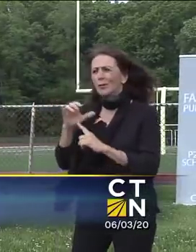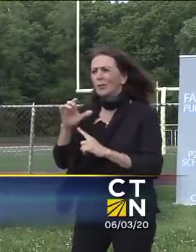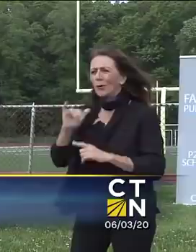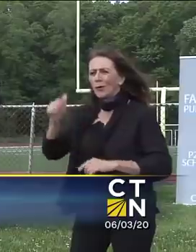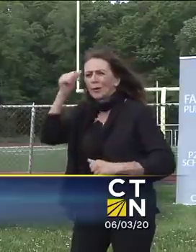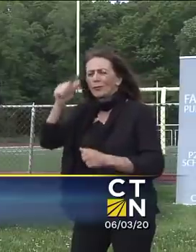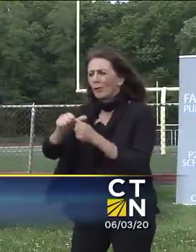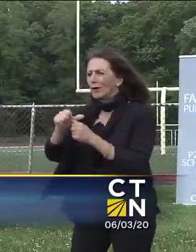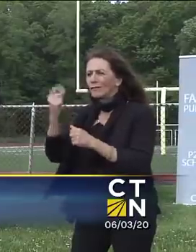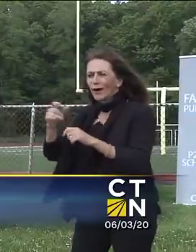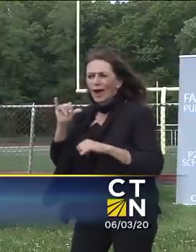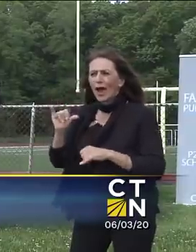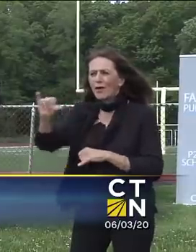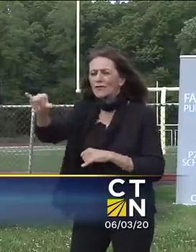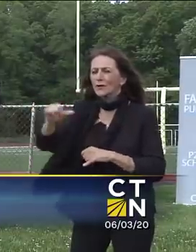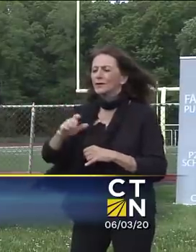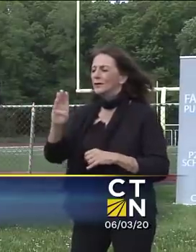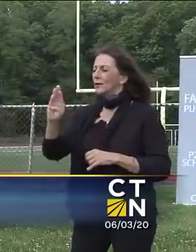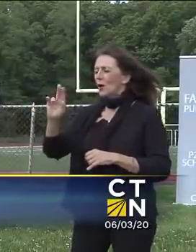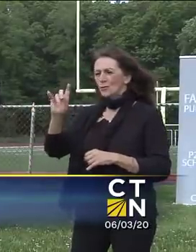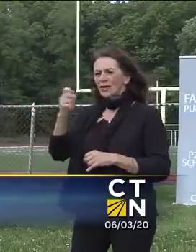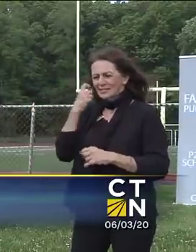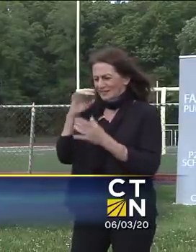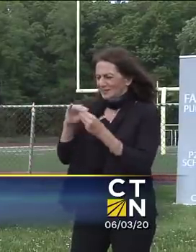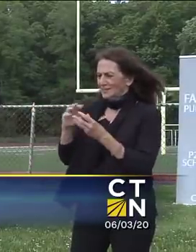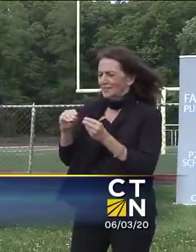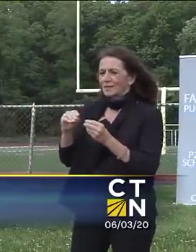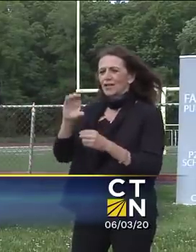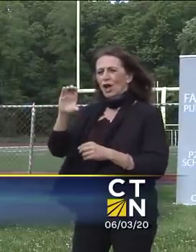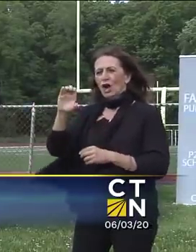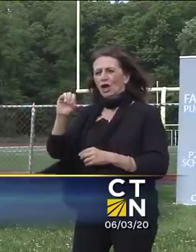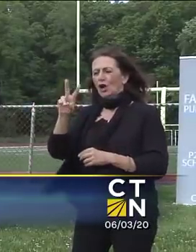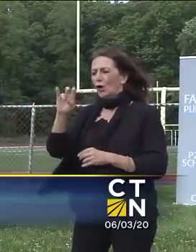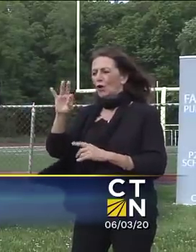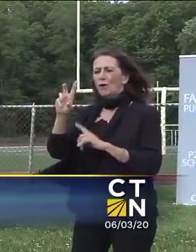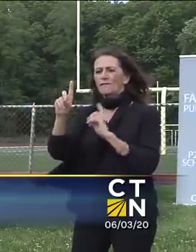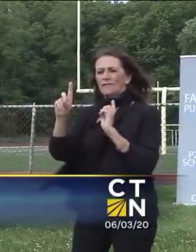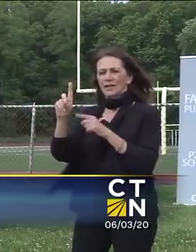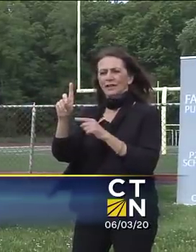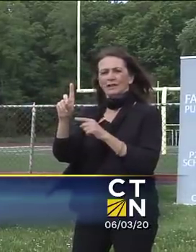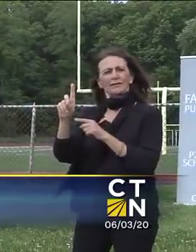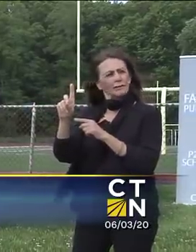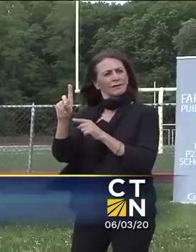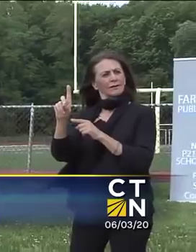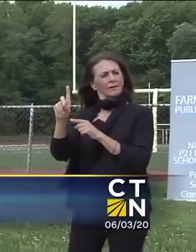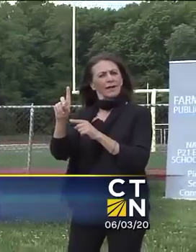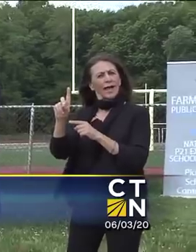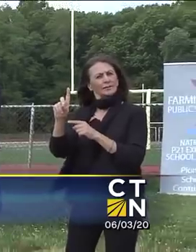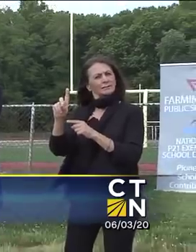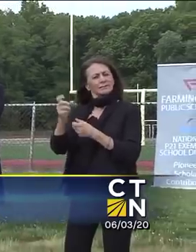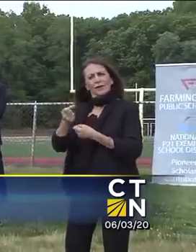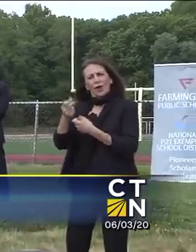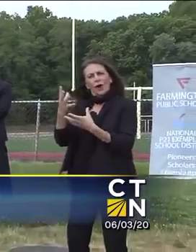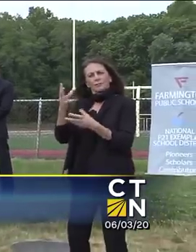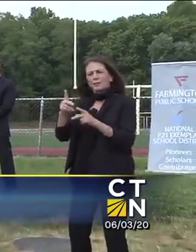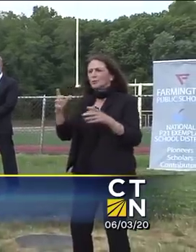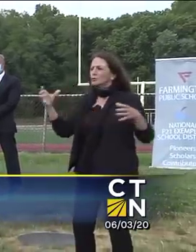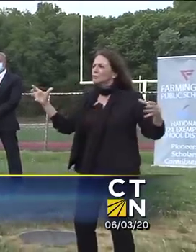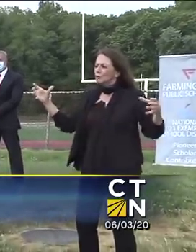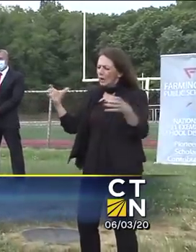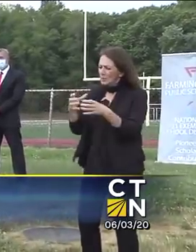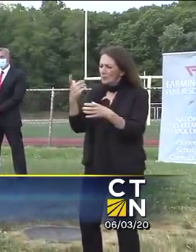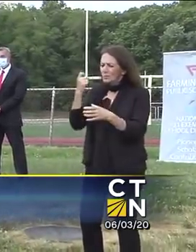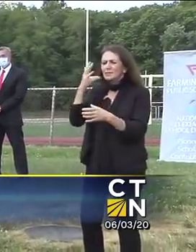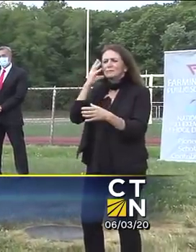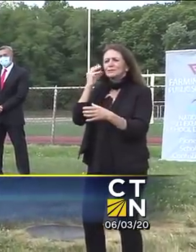world. And I love, Brandon, when you say this COVID is in an odd way brought us together in terms of what we've all gone through.